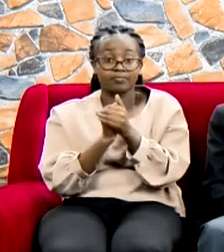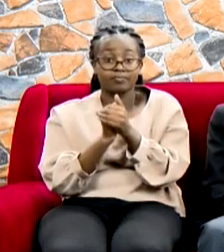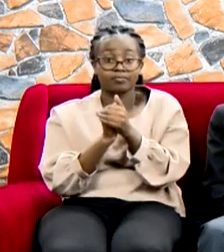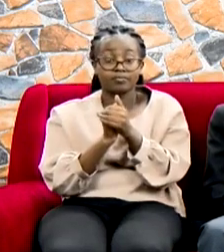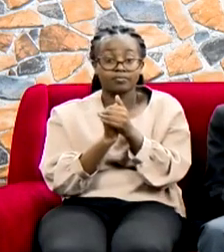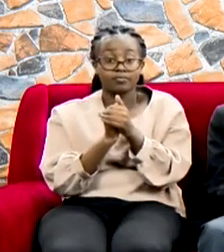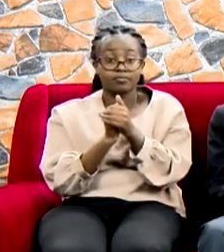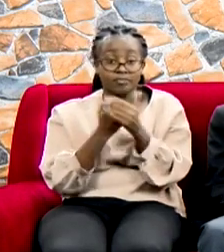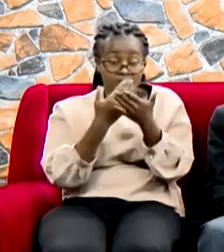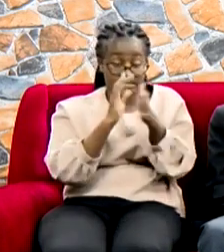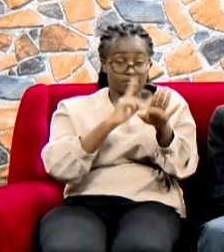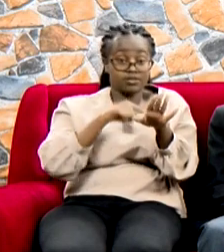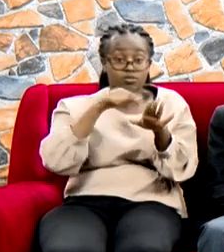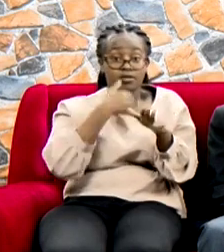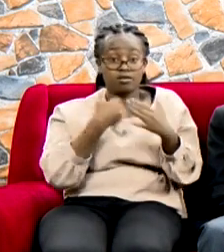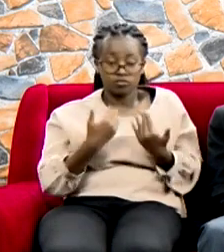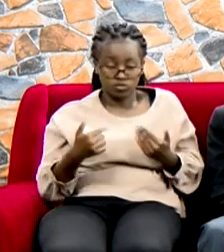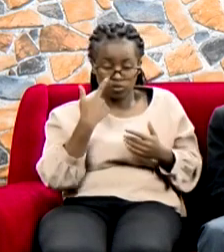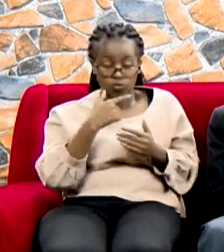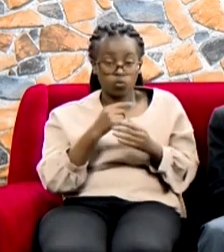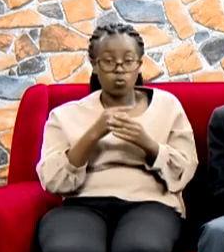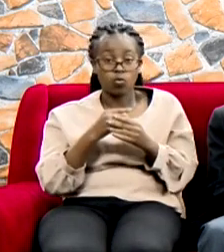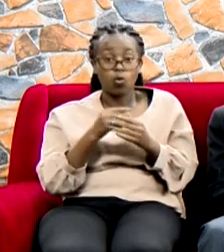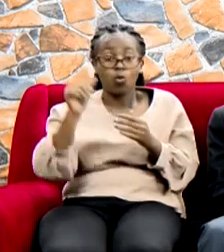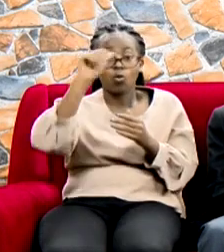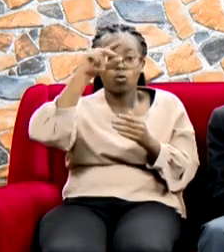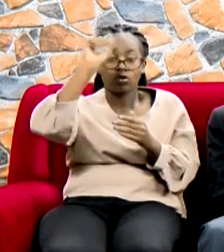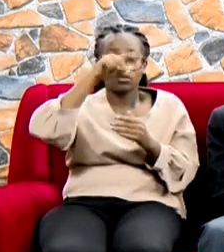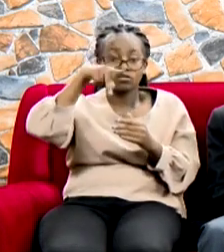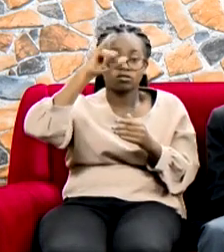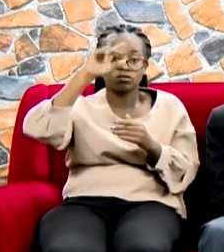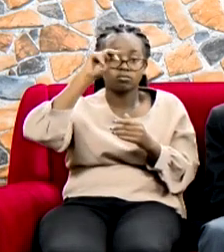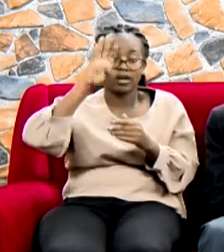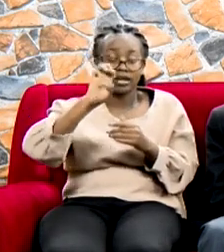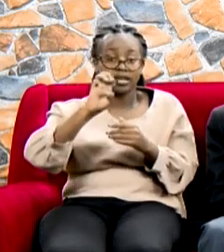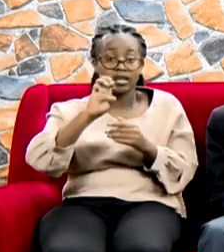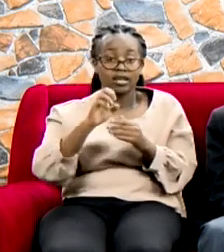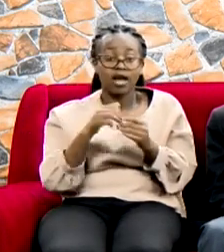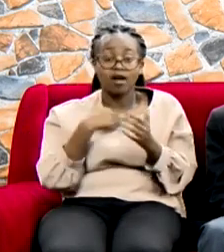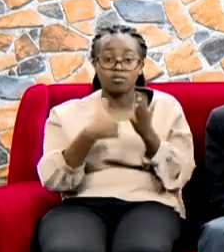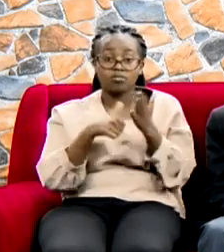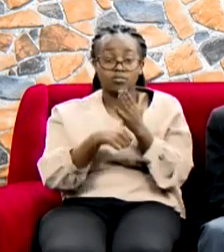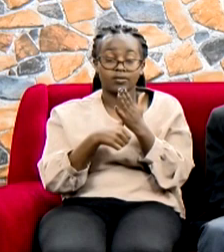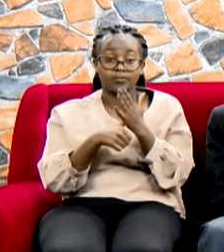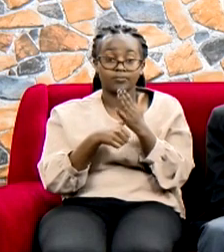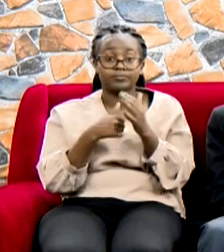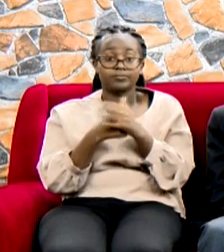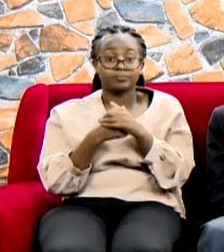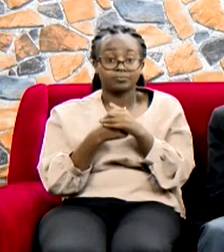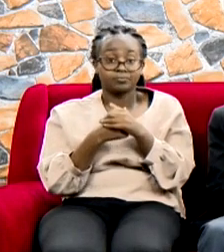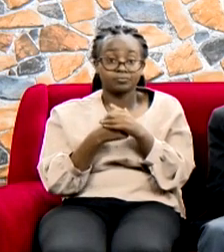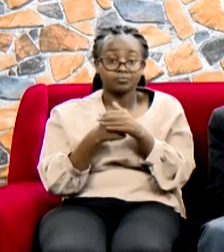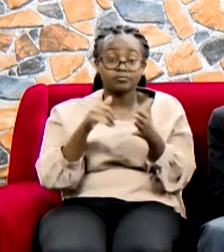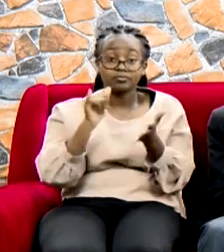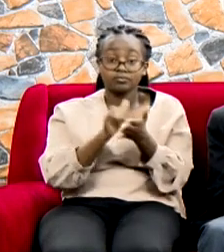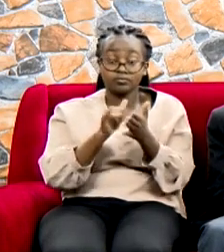Yeah, and sometimes we have children whose spinal cord do not close quite well. Okay. We call it spinal bifida. Okay. And so